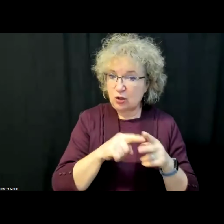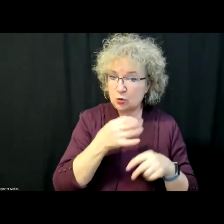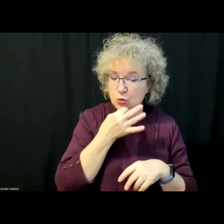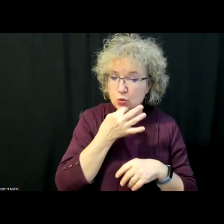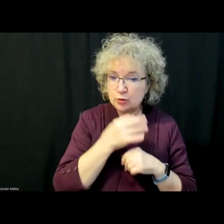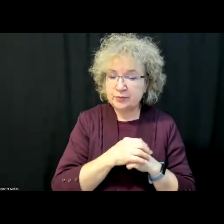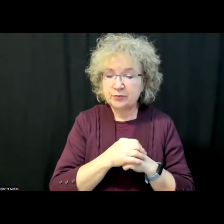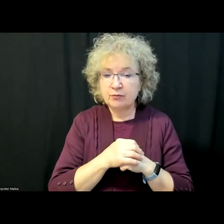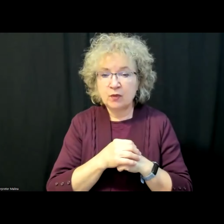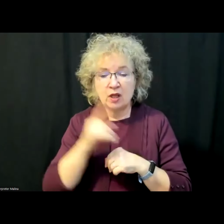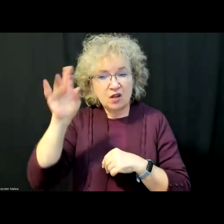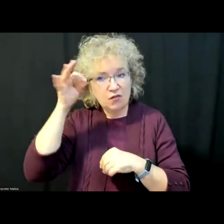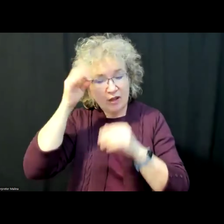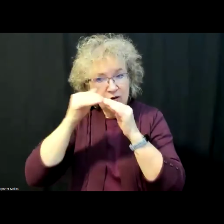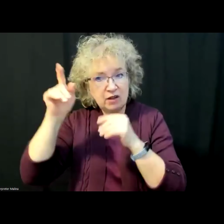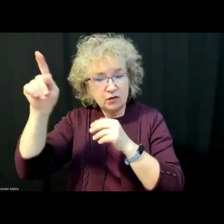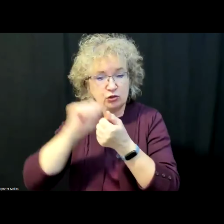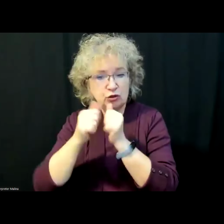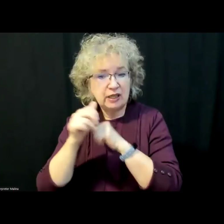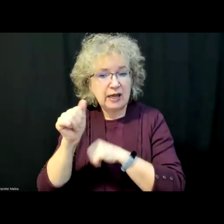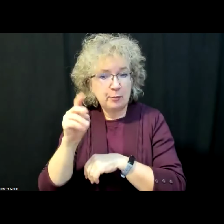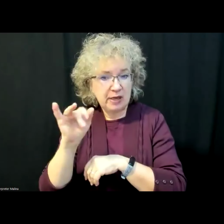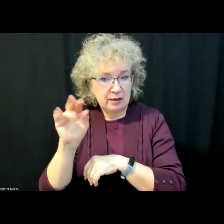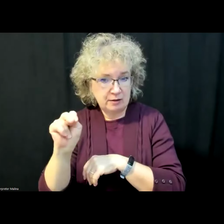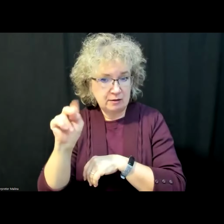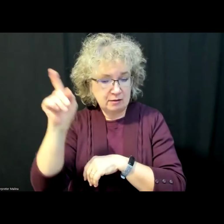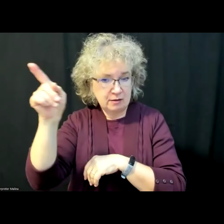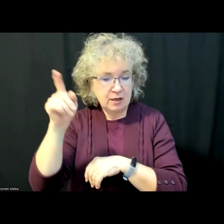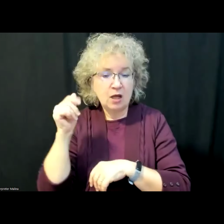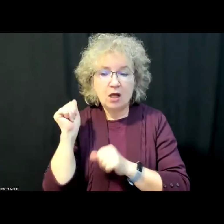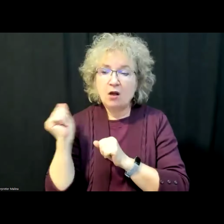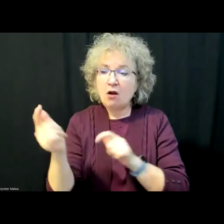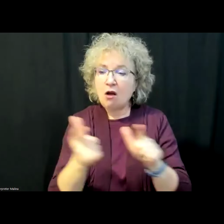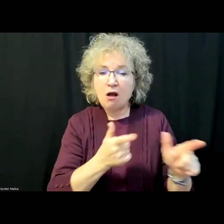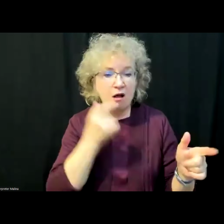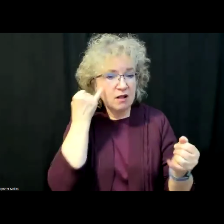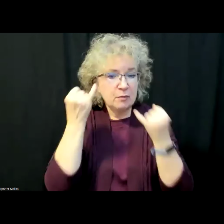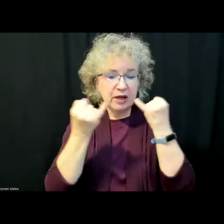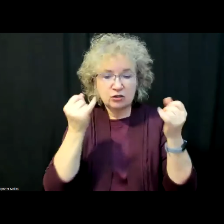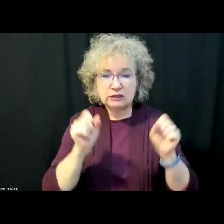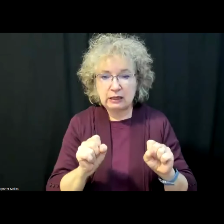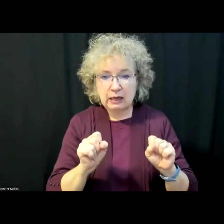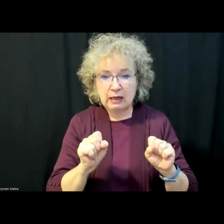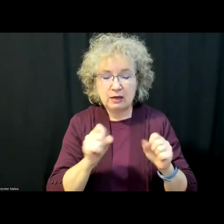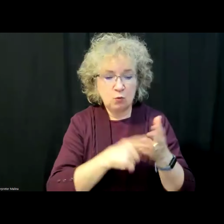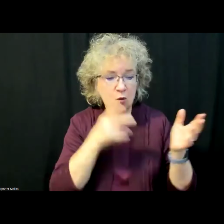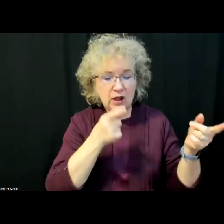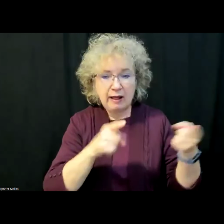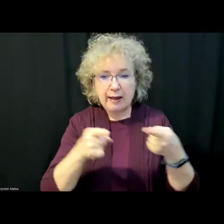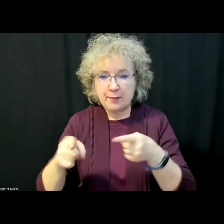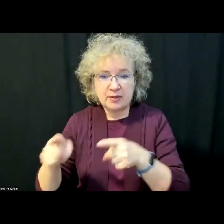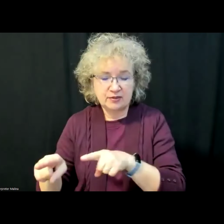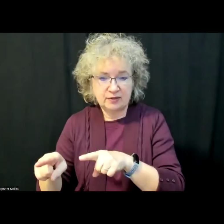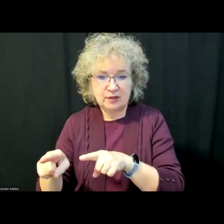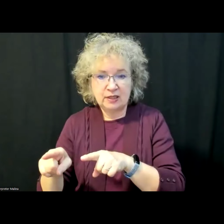at the federal level, of course, we can all imagine implications of that,